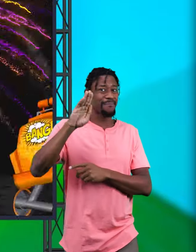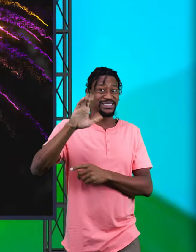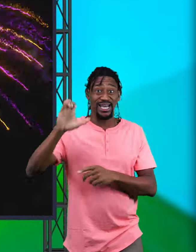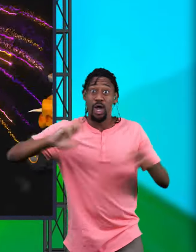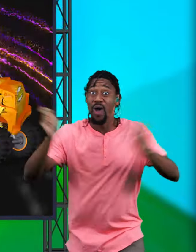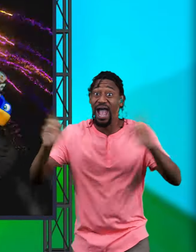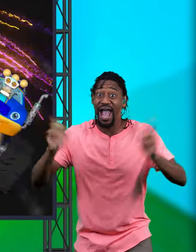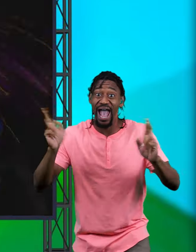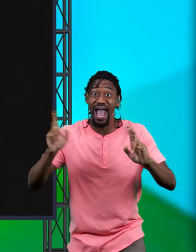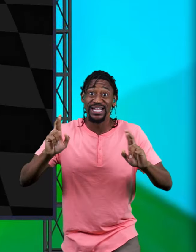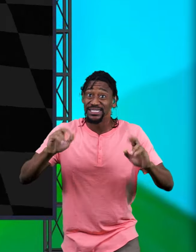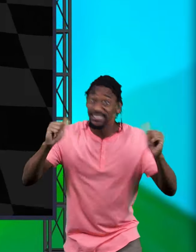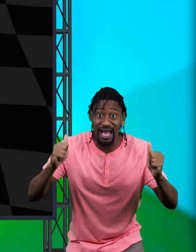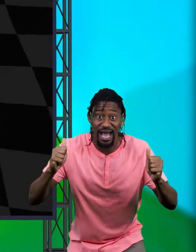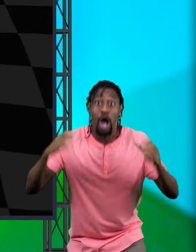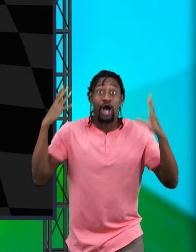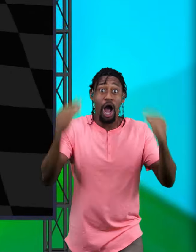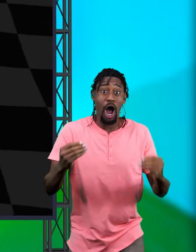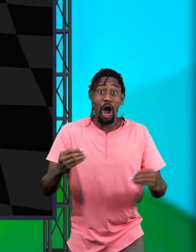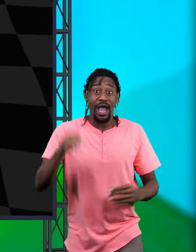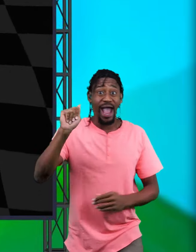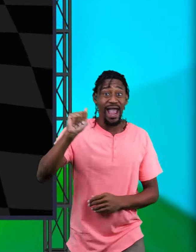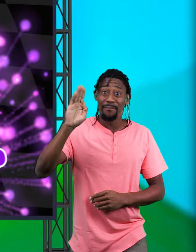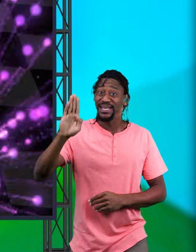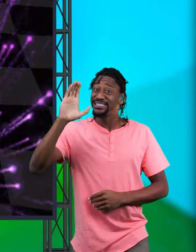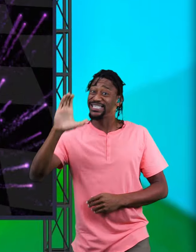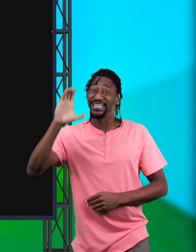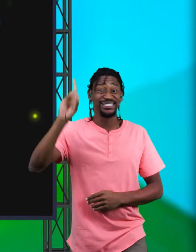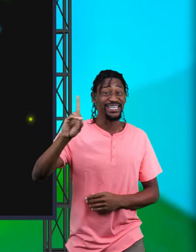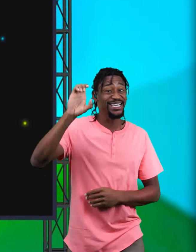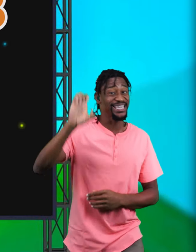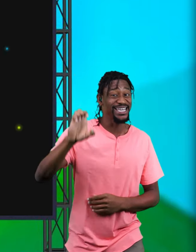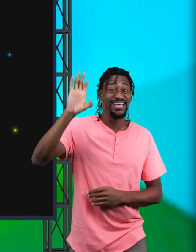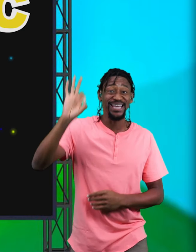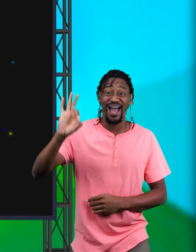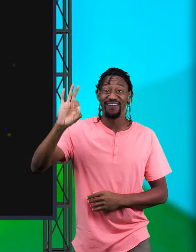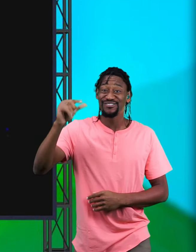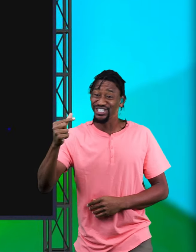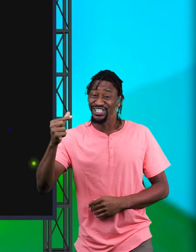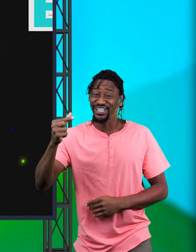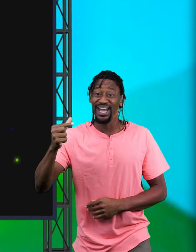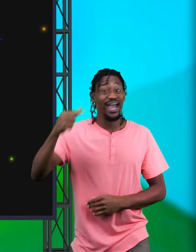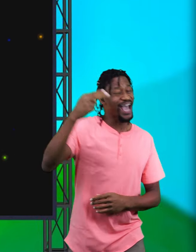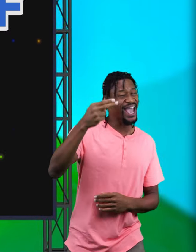race! Yeah! Ready, set, go! A, B, C, D, E, F,